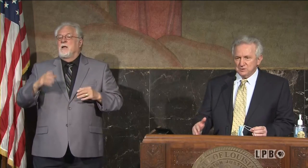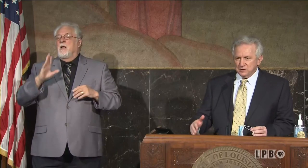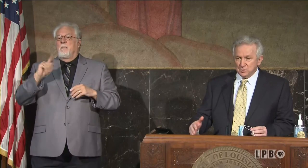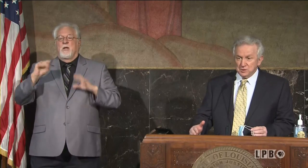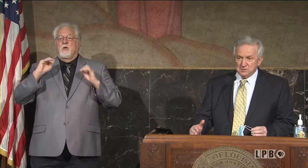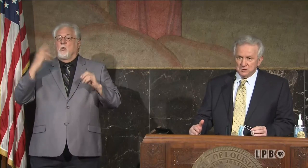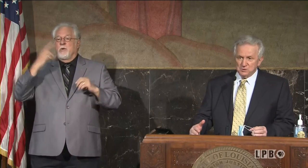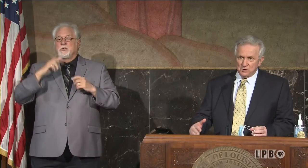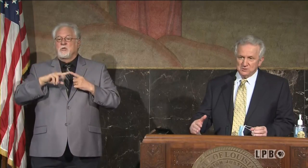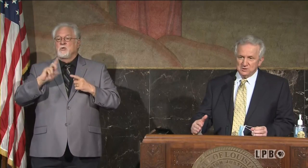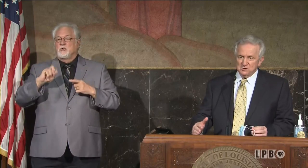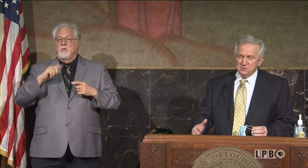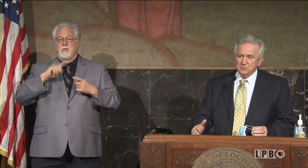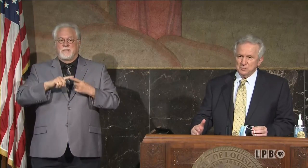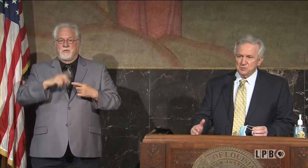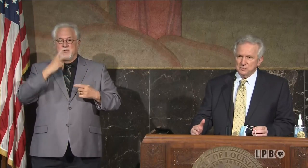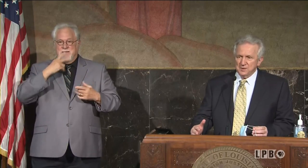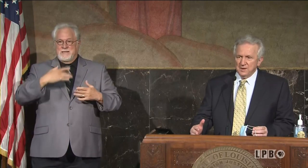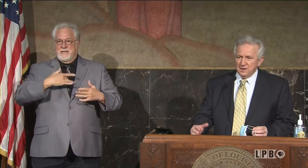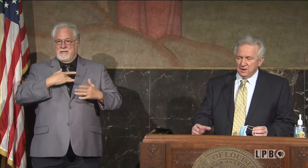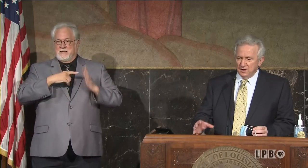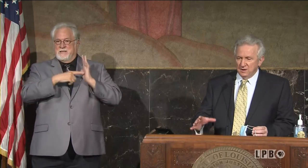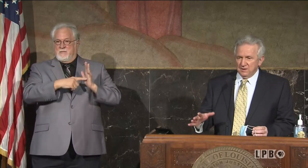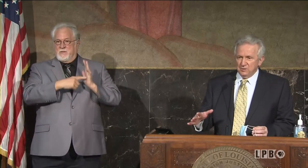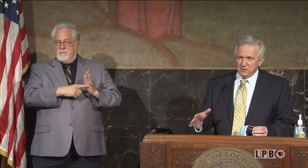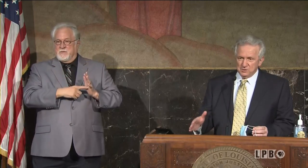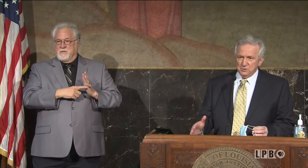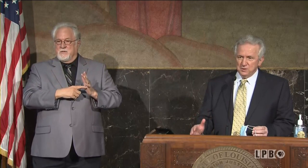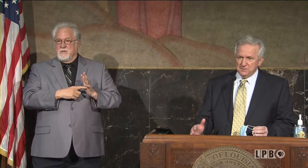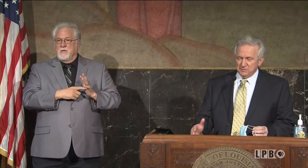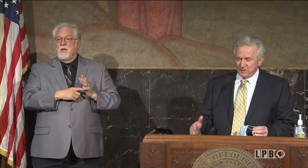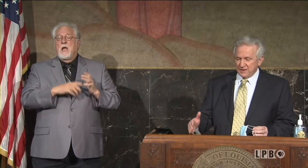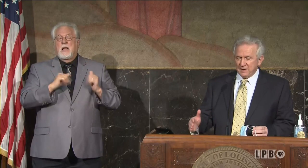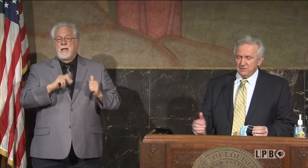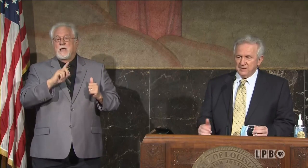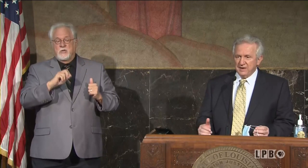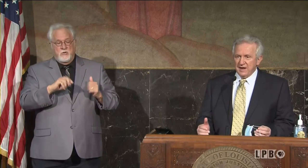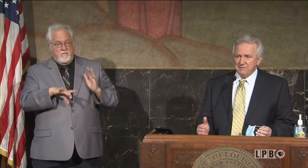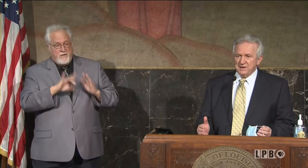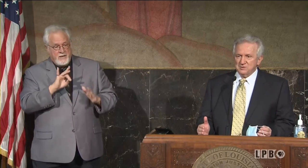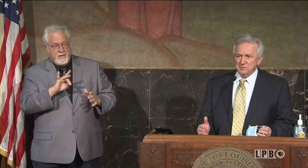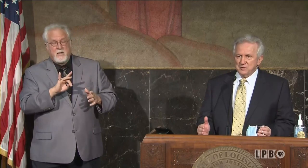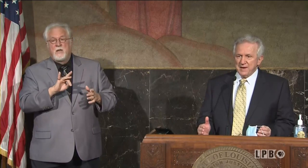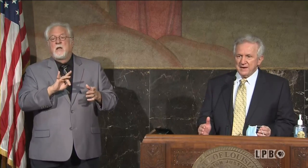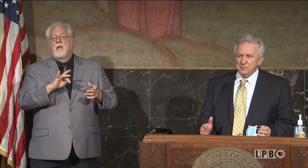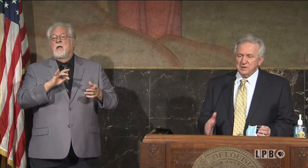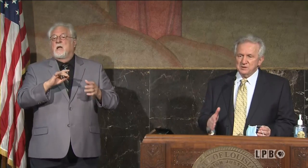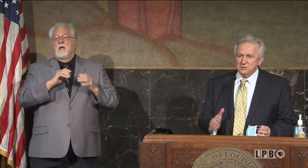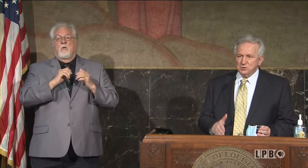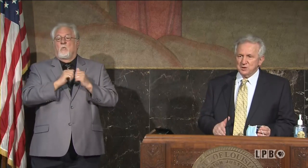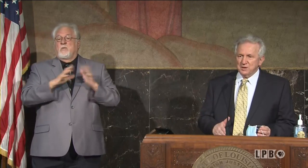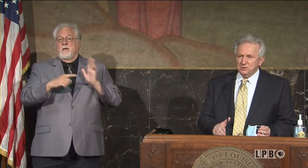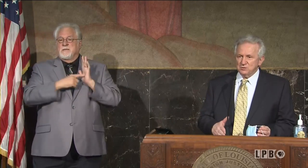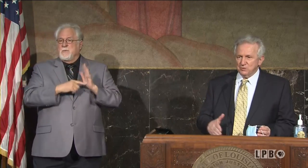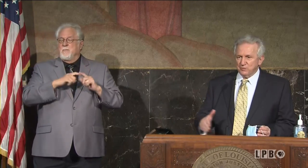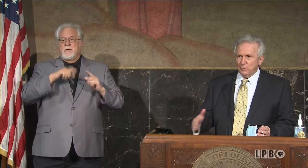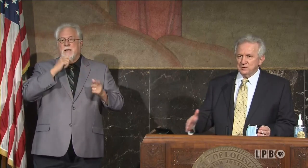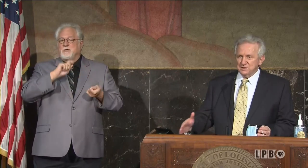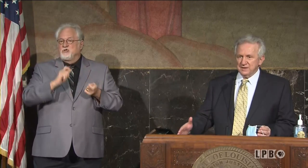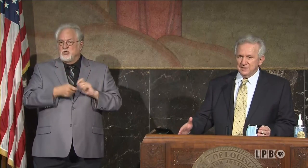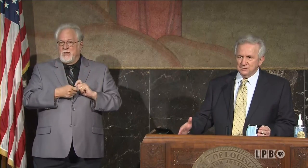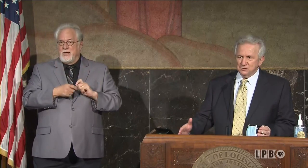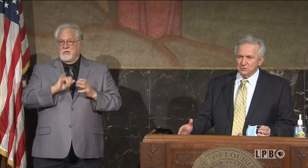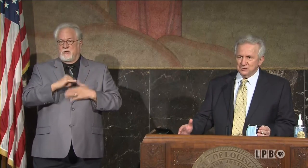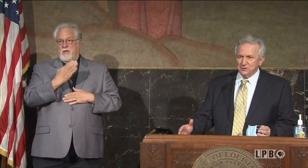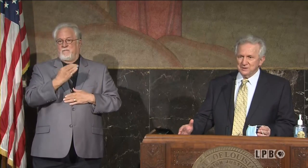no reason to do it until you start seeing symptoms. You can do it and find out, hey, I have it asymptomatic, but it doesn't change the